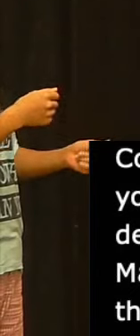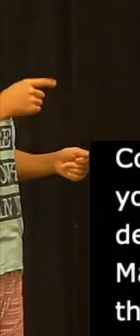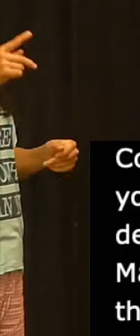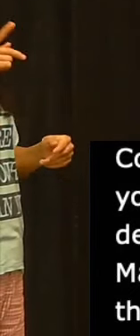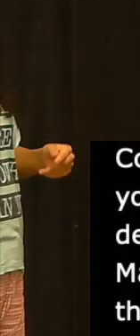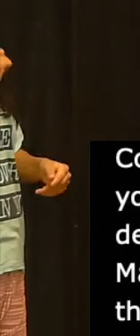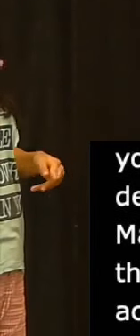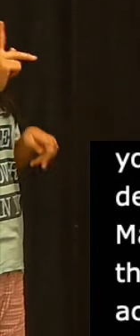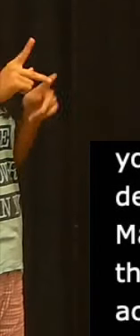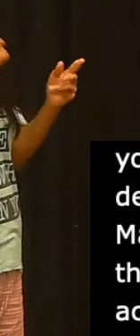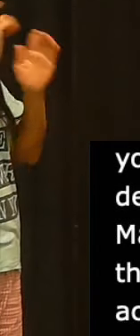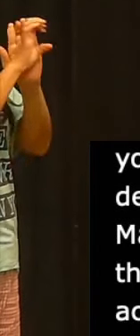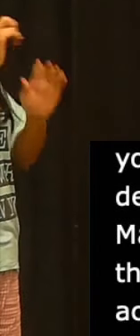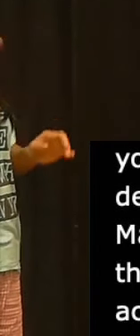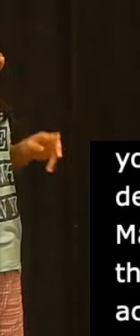About disparate equal pay.